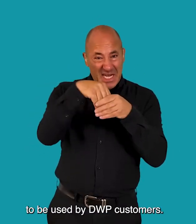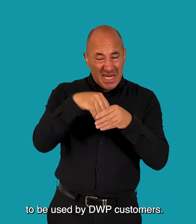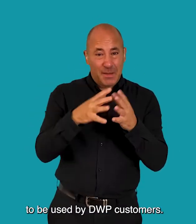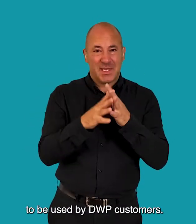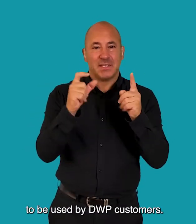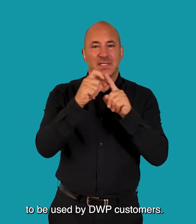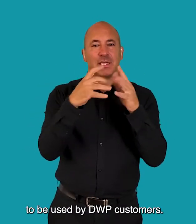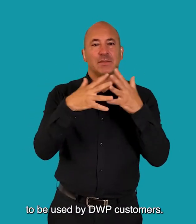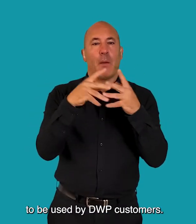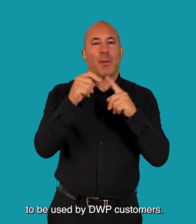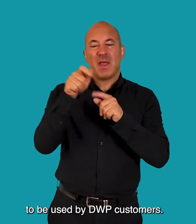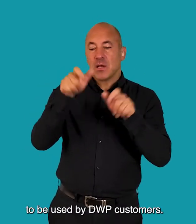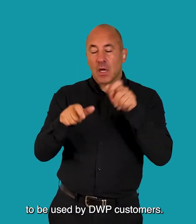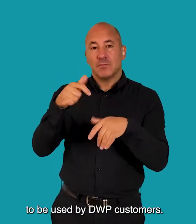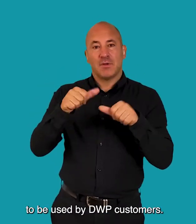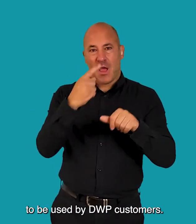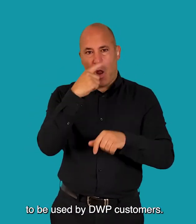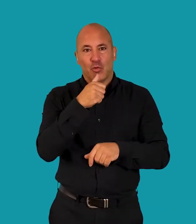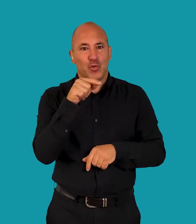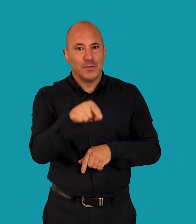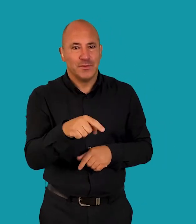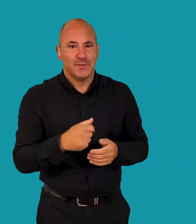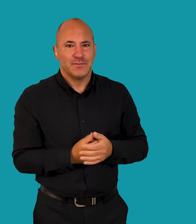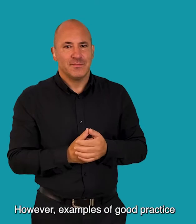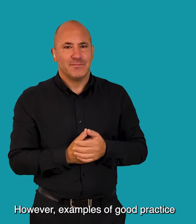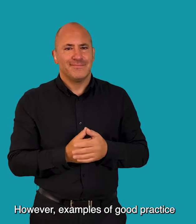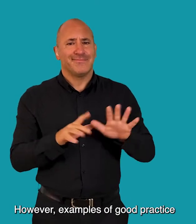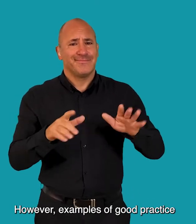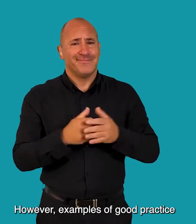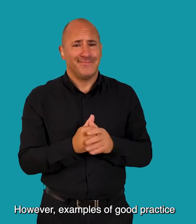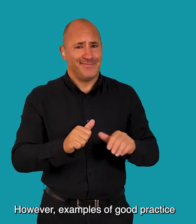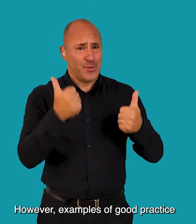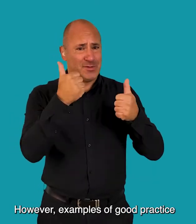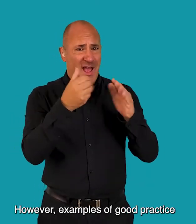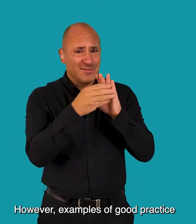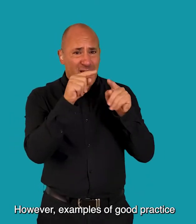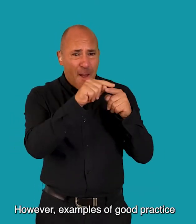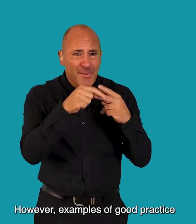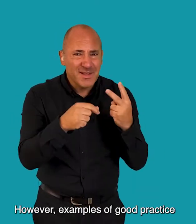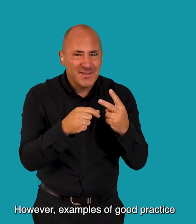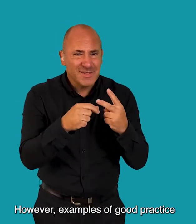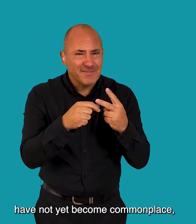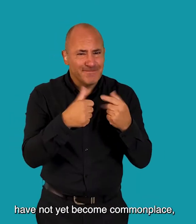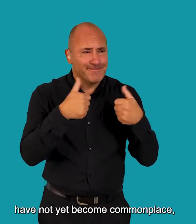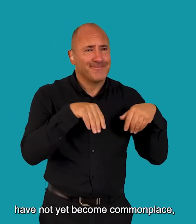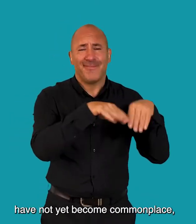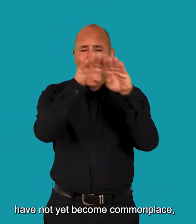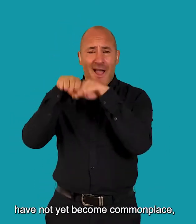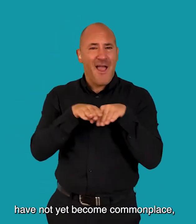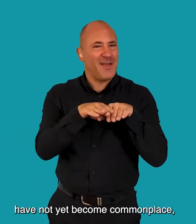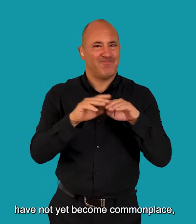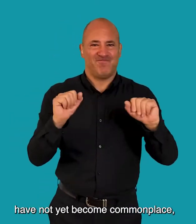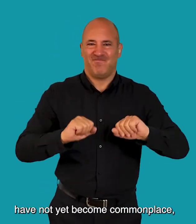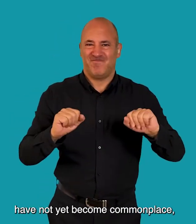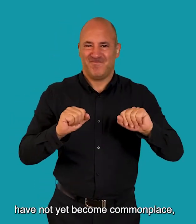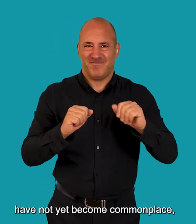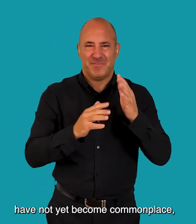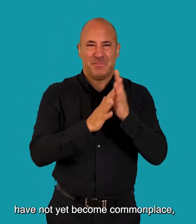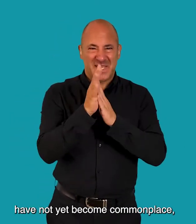used by DWP customers. However, examples of good practice have not yet become commonplace,